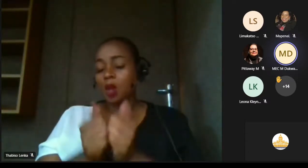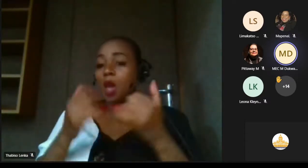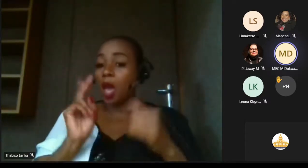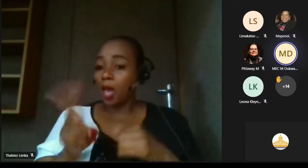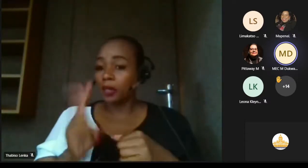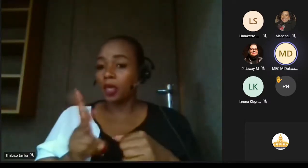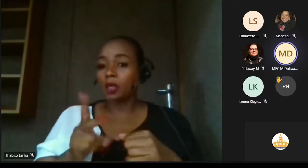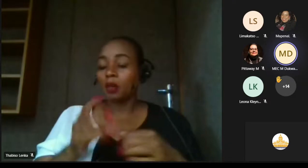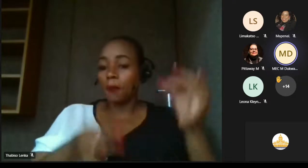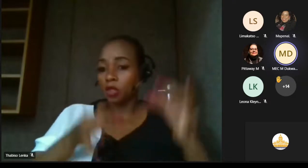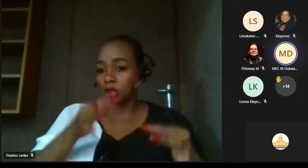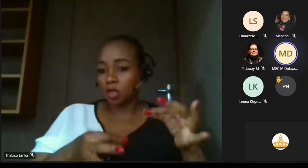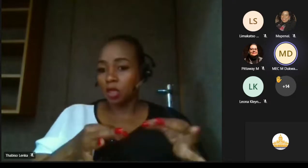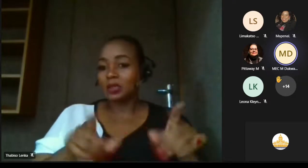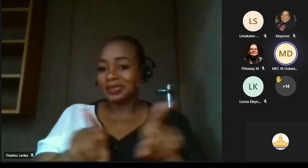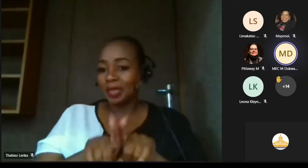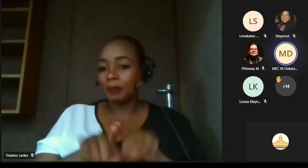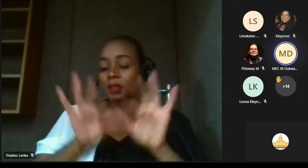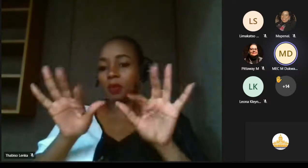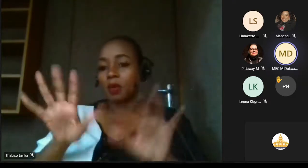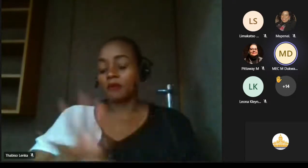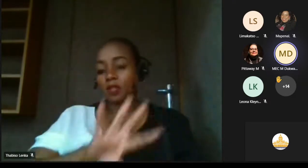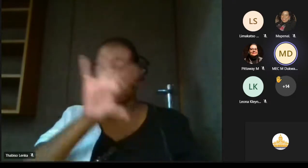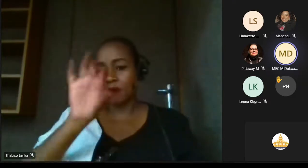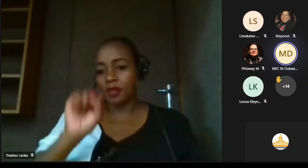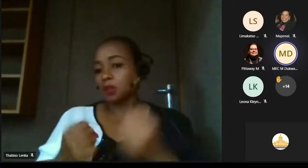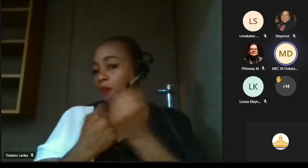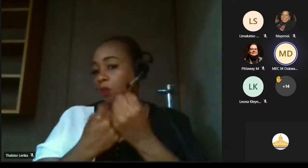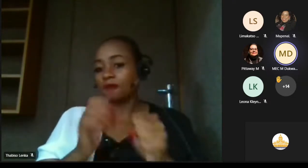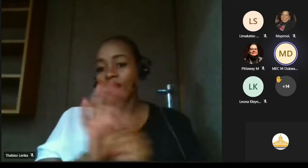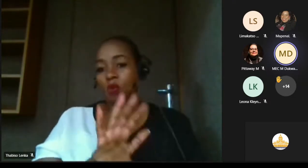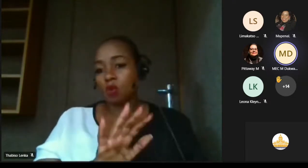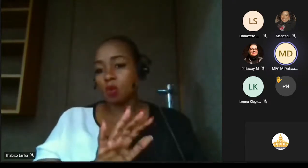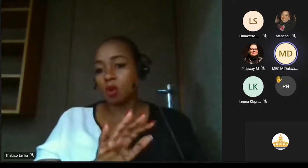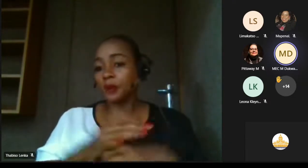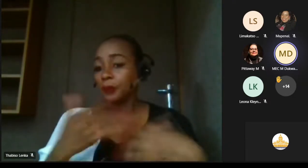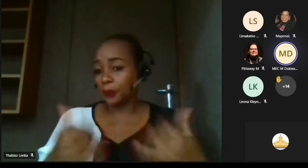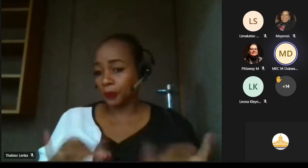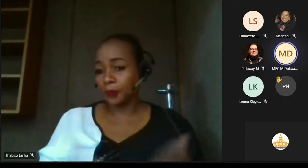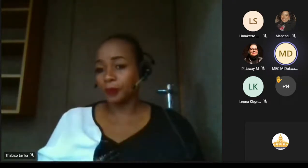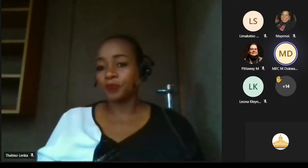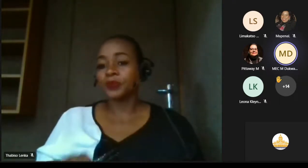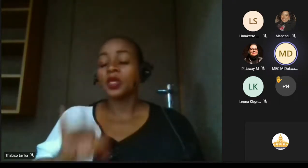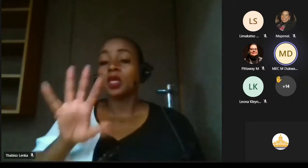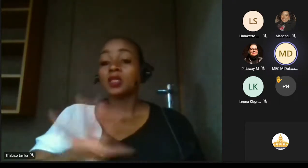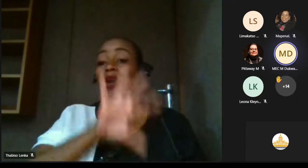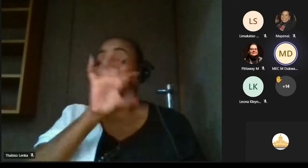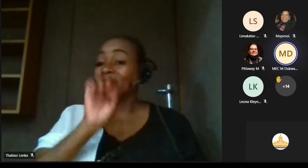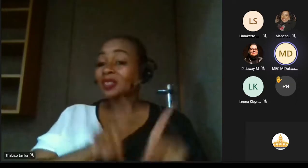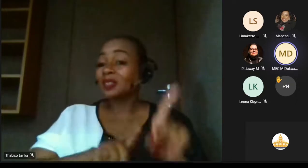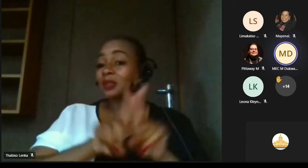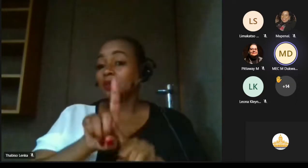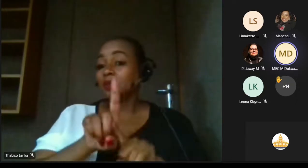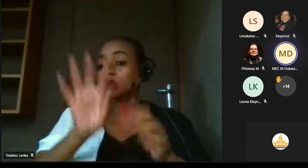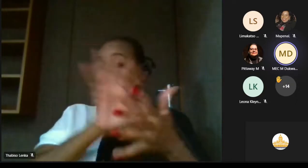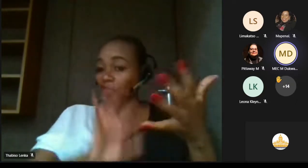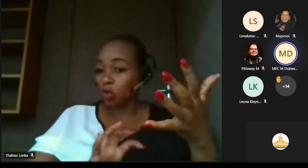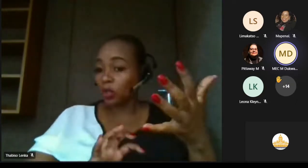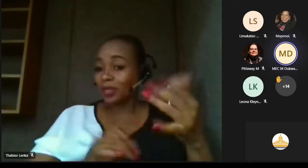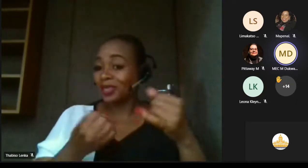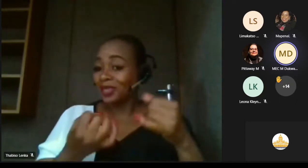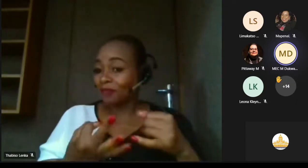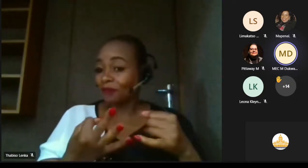the people of South Africa. South Africa is indeed a success story, and it will continue to be